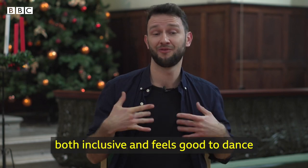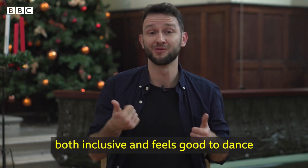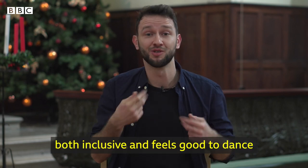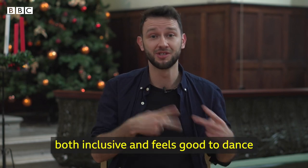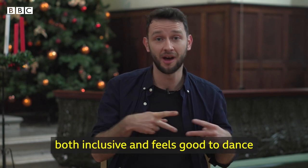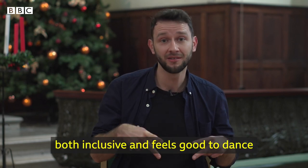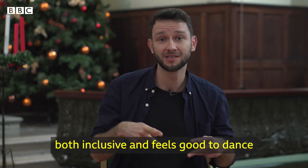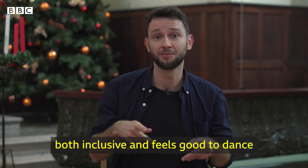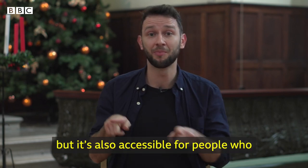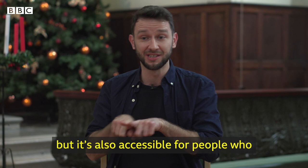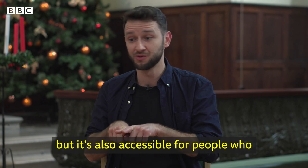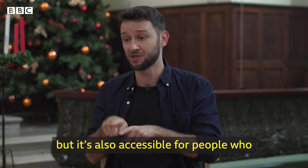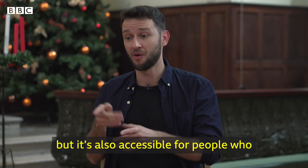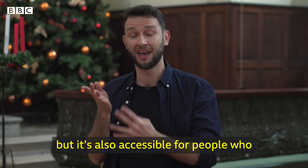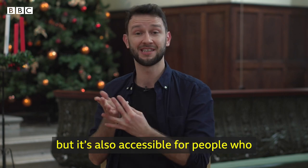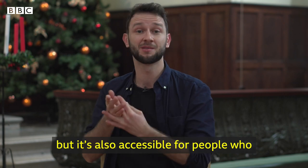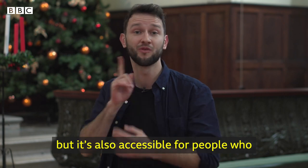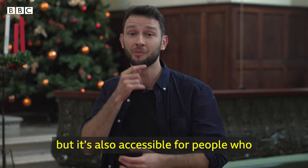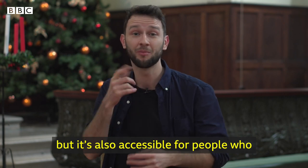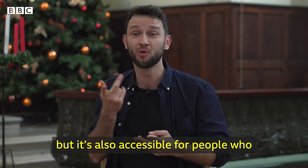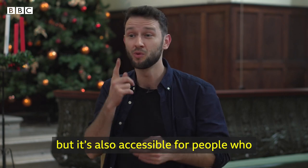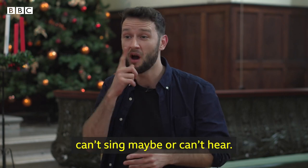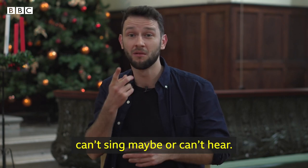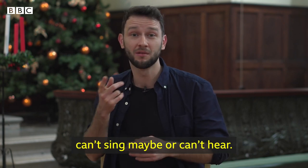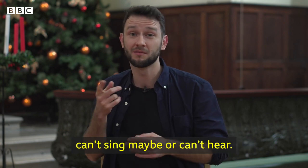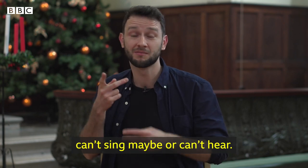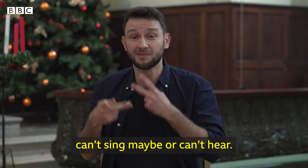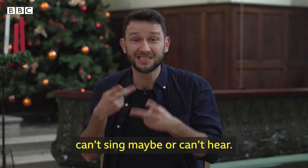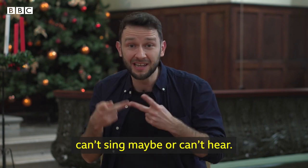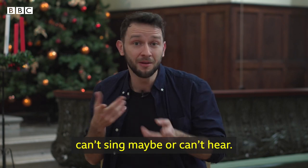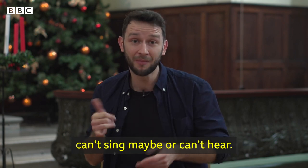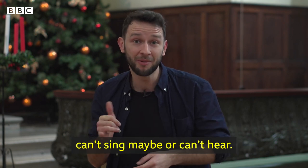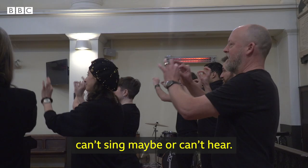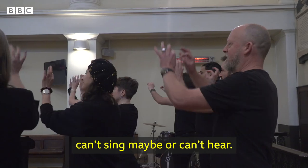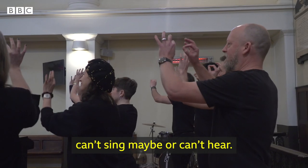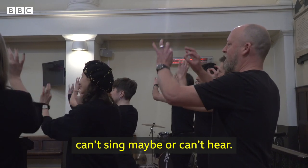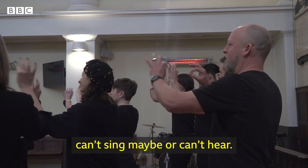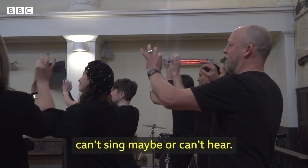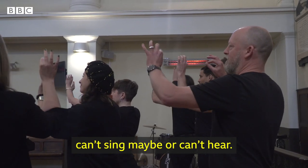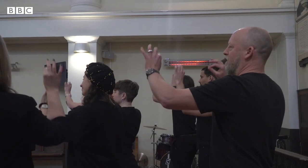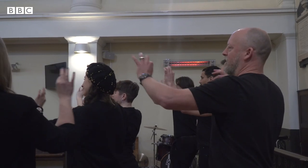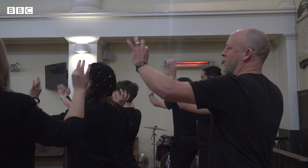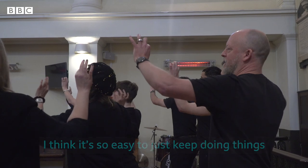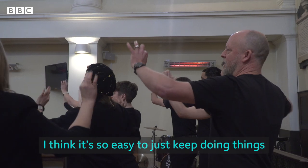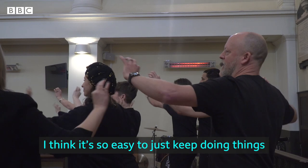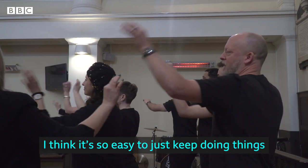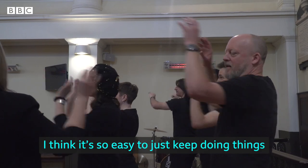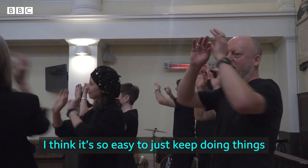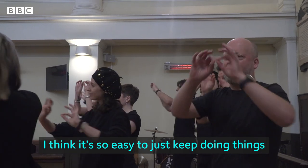feels good to dance, but is also accessible for people who can't sing, maybe, or can't hear. I think it's so easy